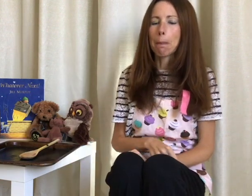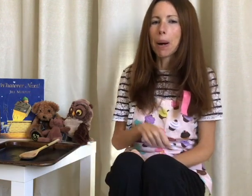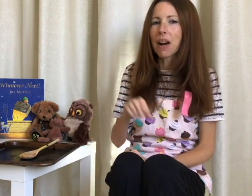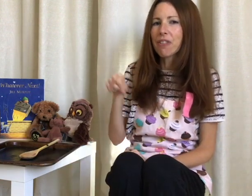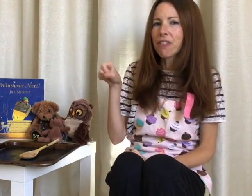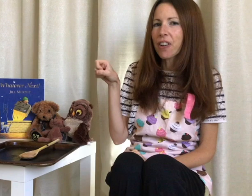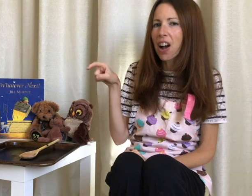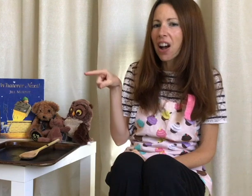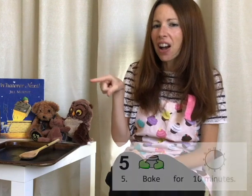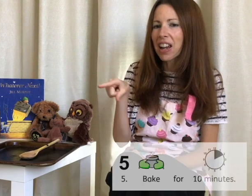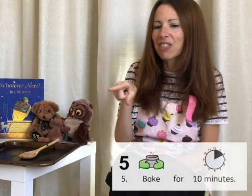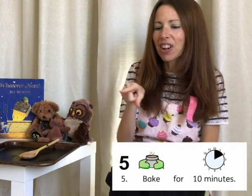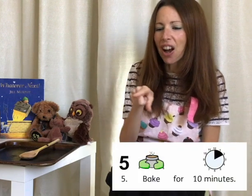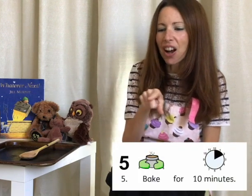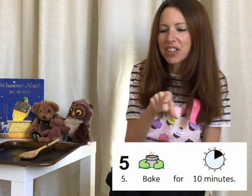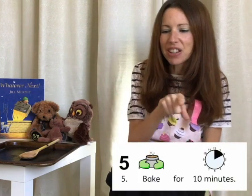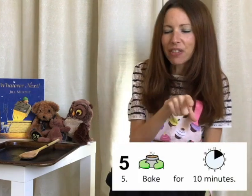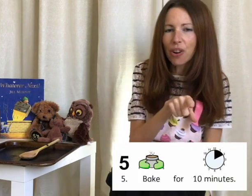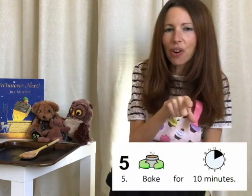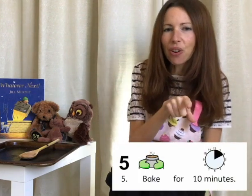Number five, last of all,